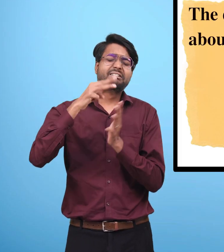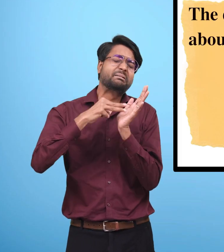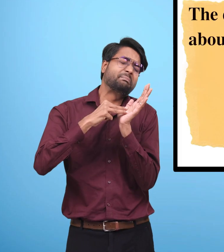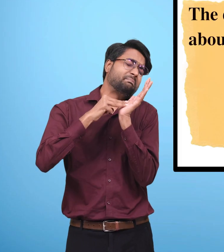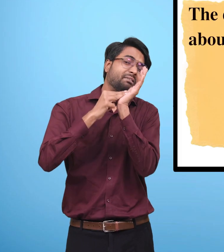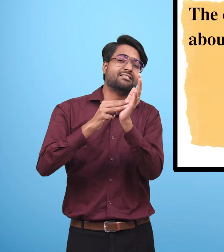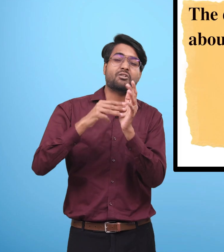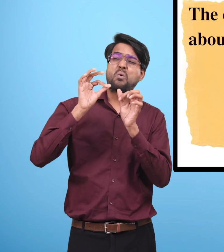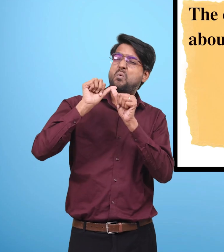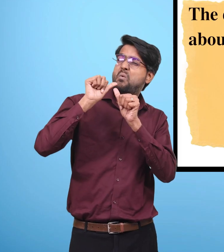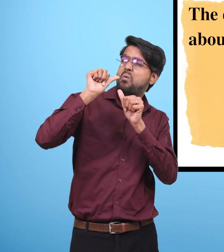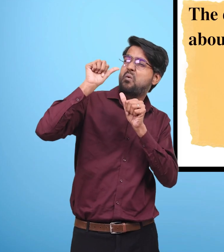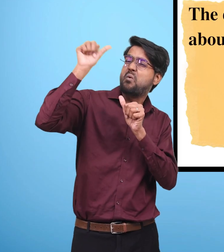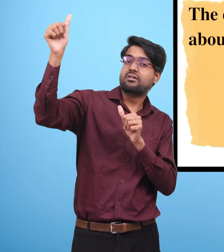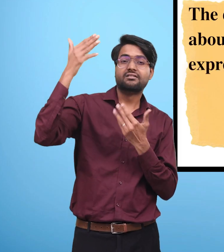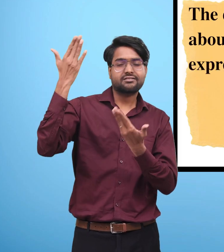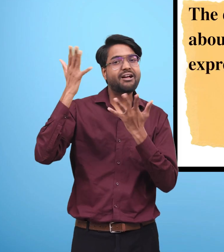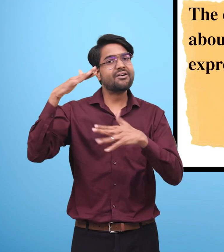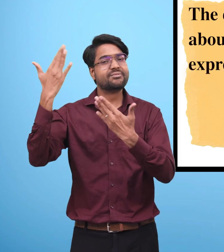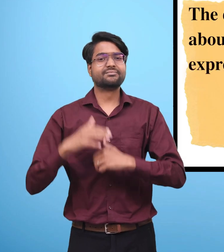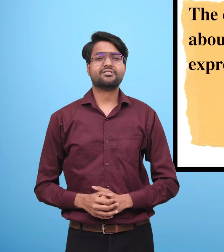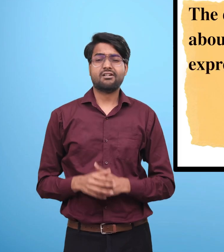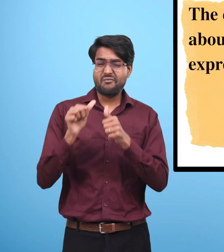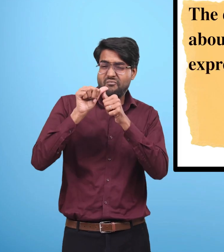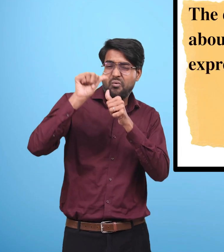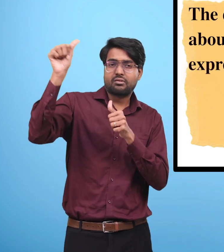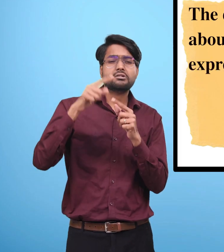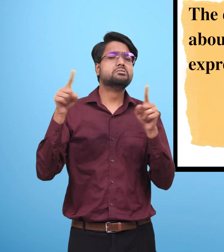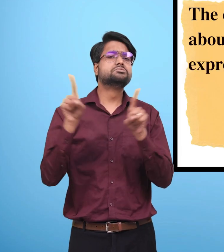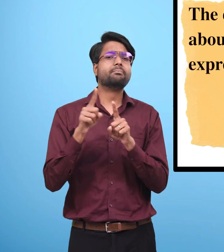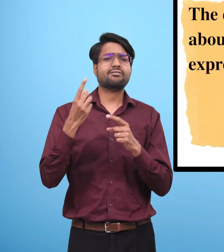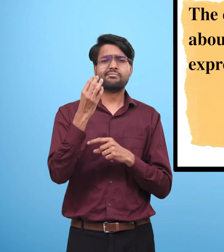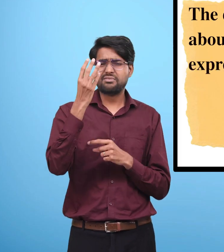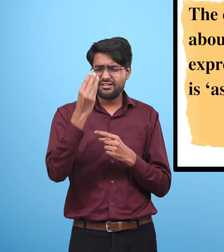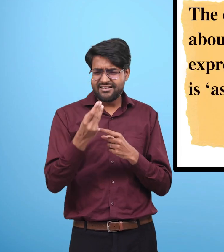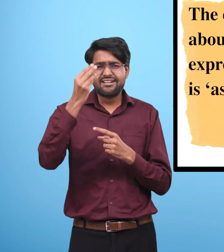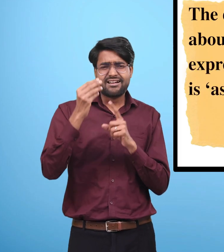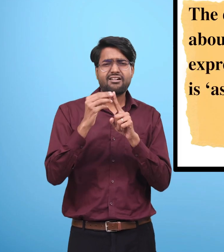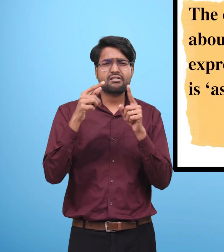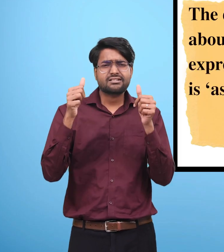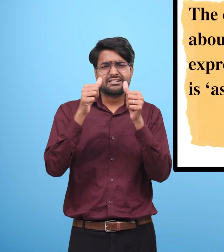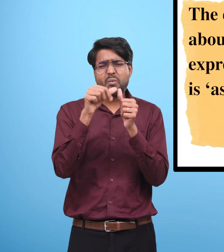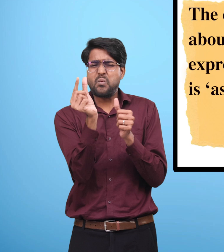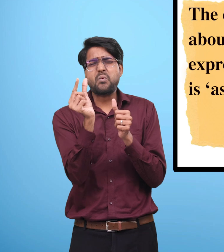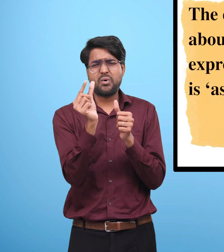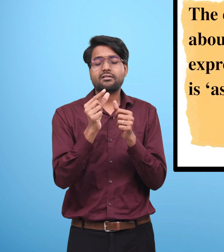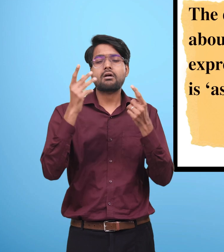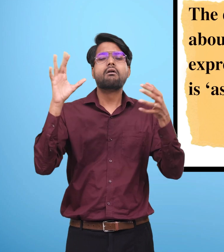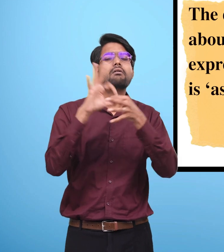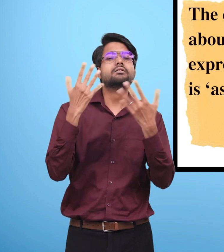kilometers. A useful unit for expressing distance within solar system is astronomical unit